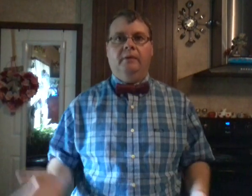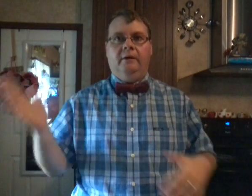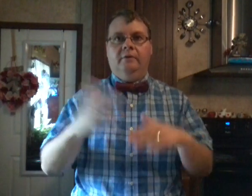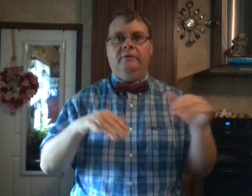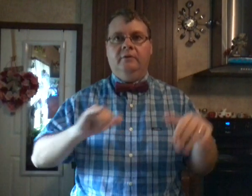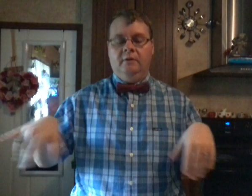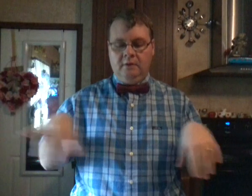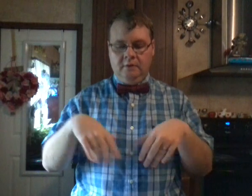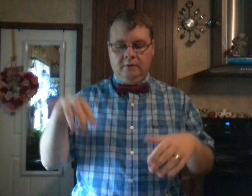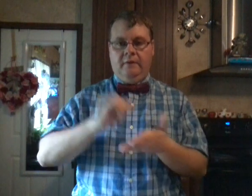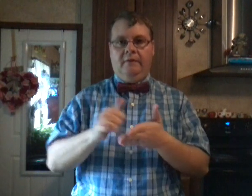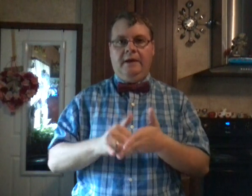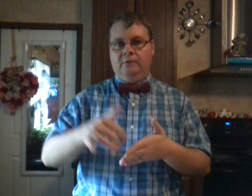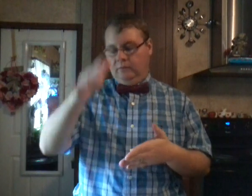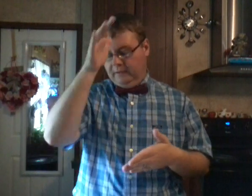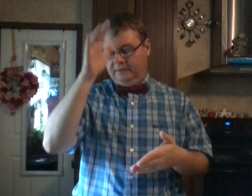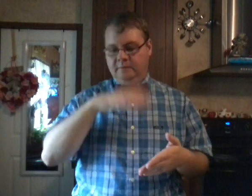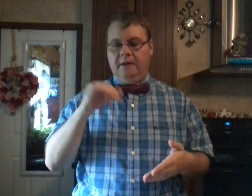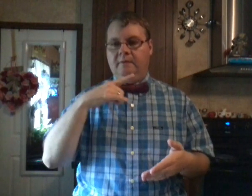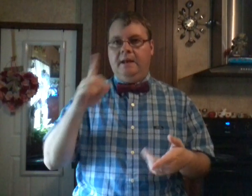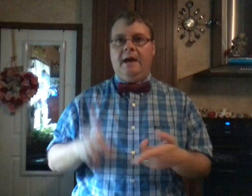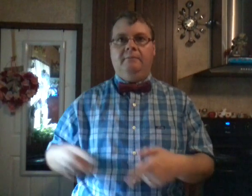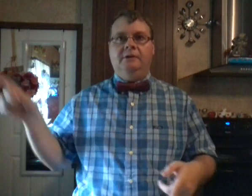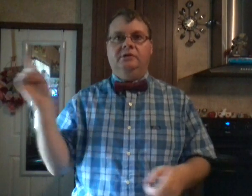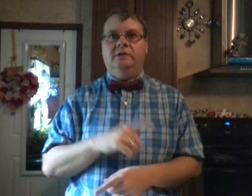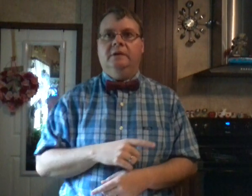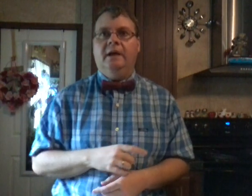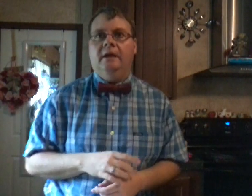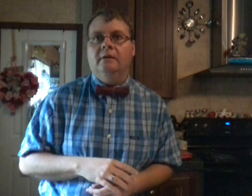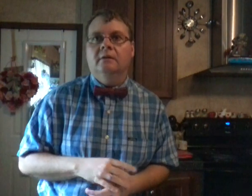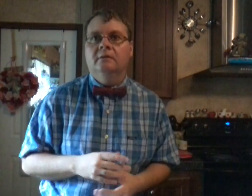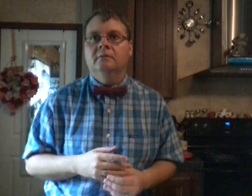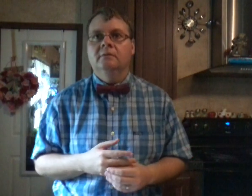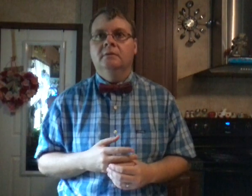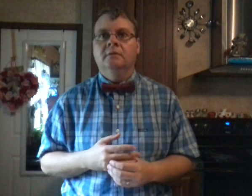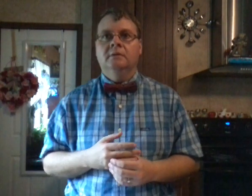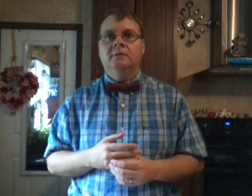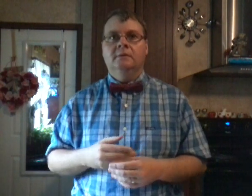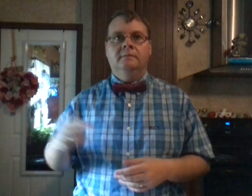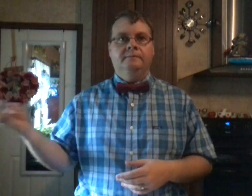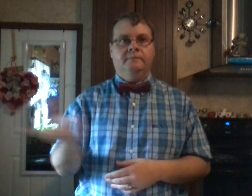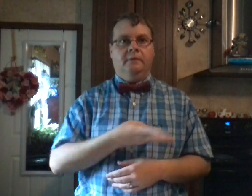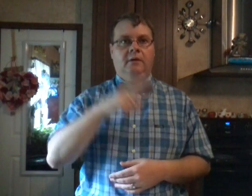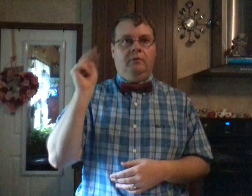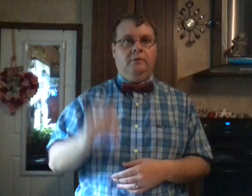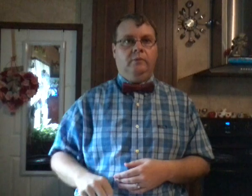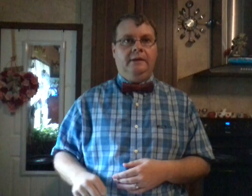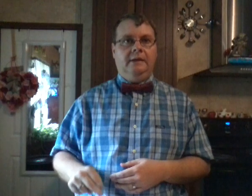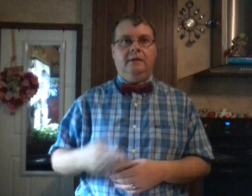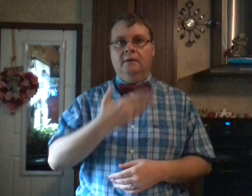players than they do these men that I mentioned today. You know and we need